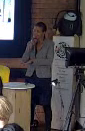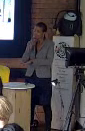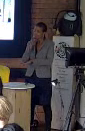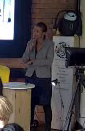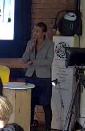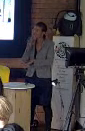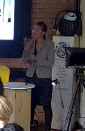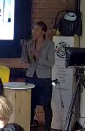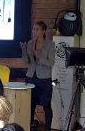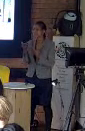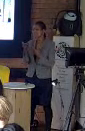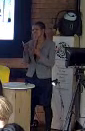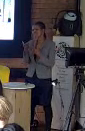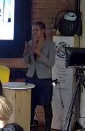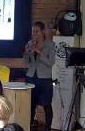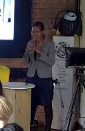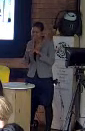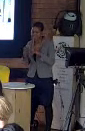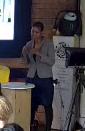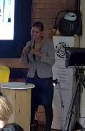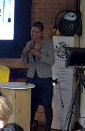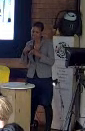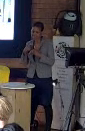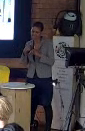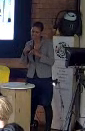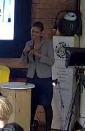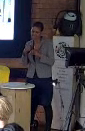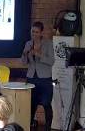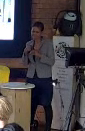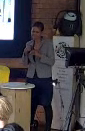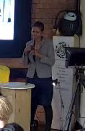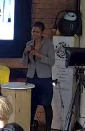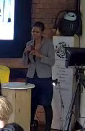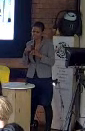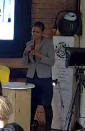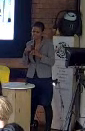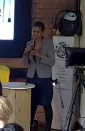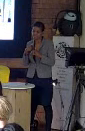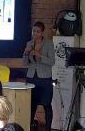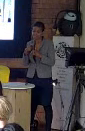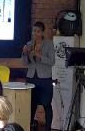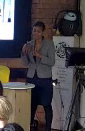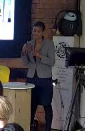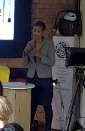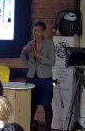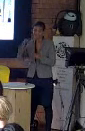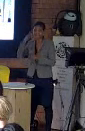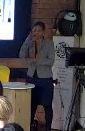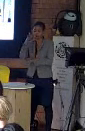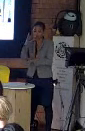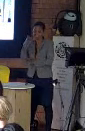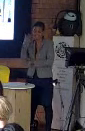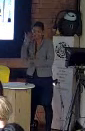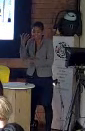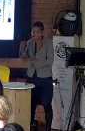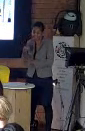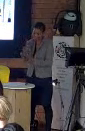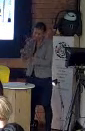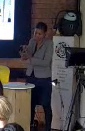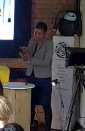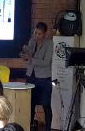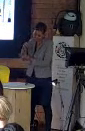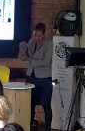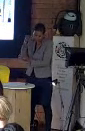If I look at what I'm listening on my iPhone every day, there'll be people like